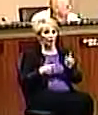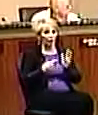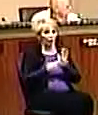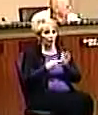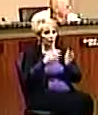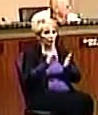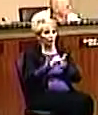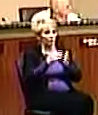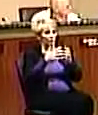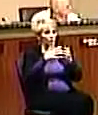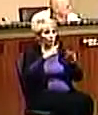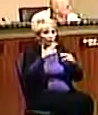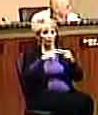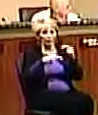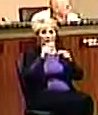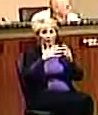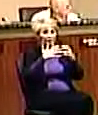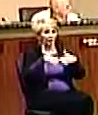let those buildings cave in.